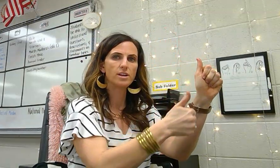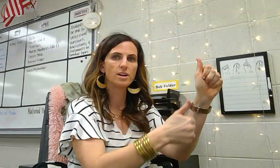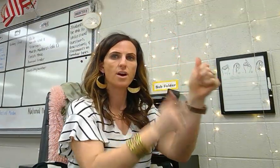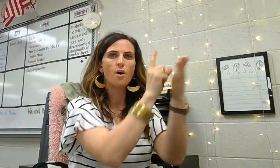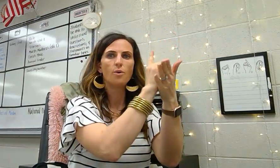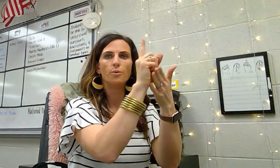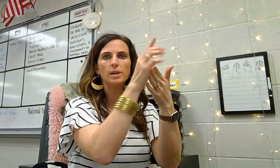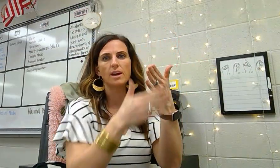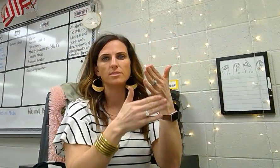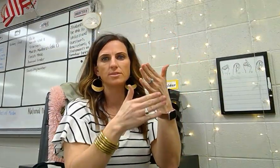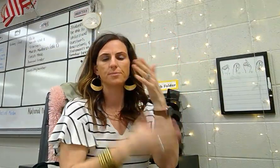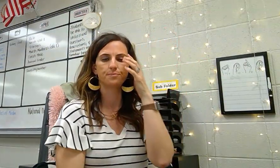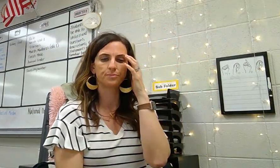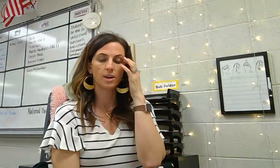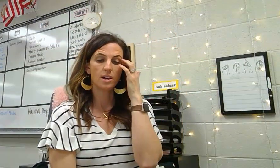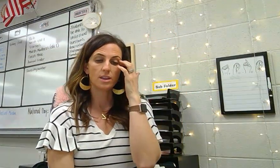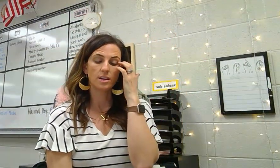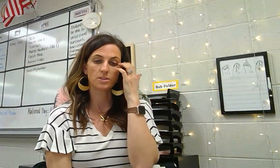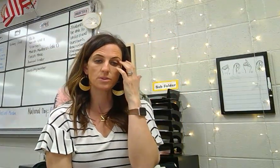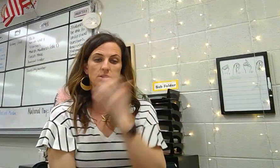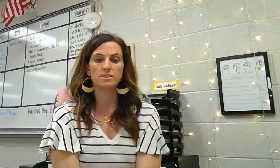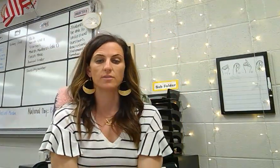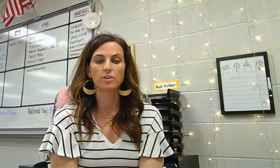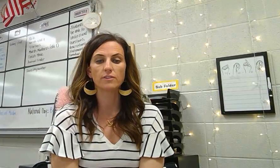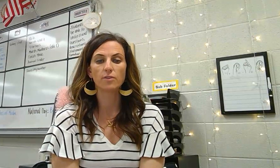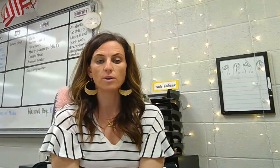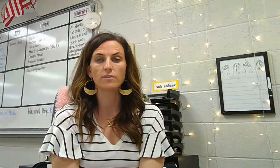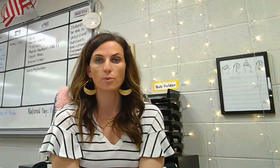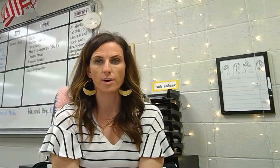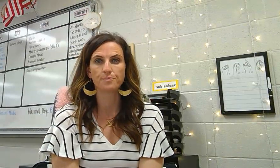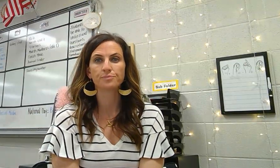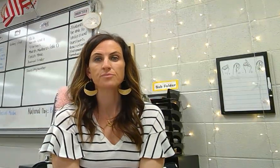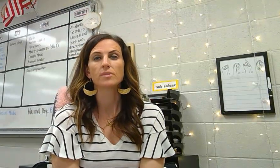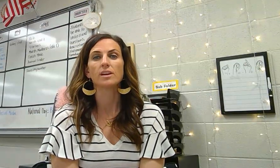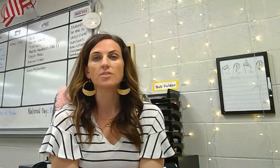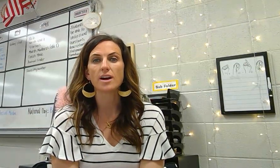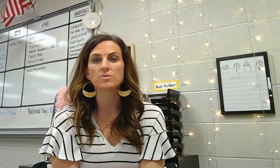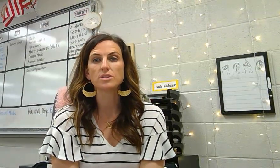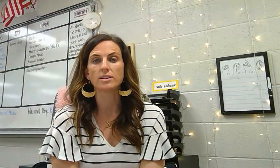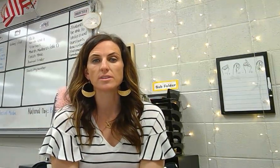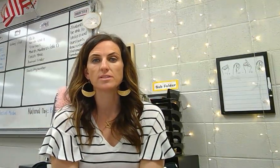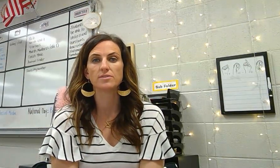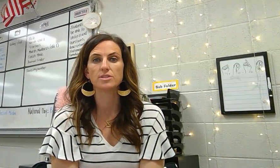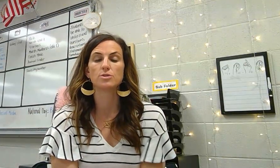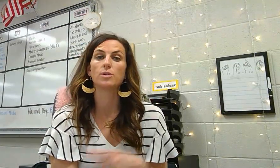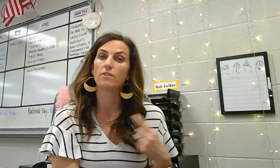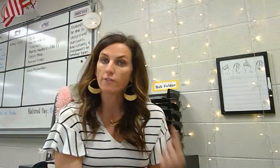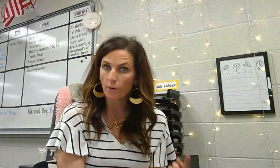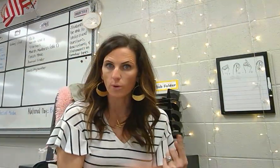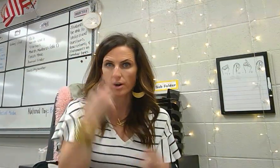Every weekend. The next one is the sign for 4-4. In class, we talked about the difference between